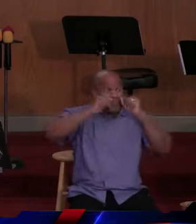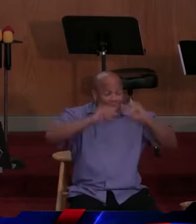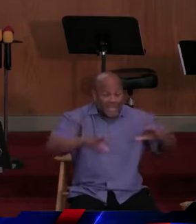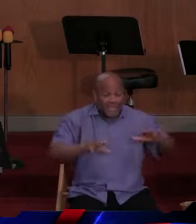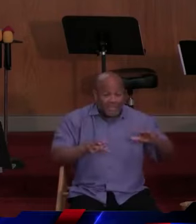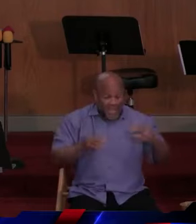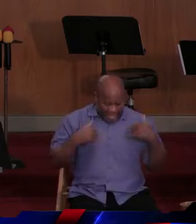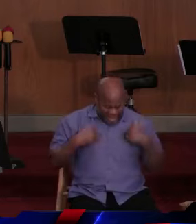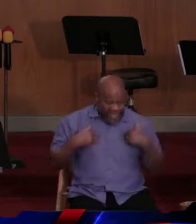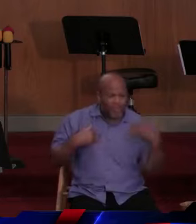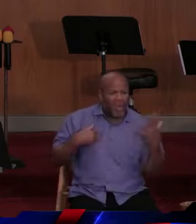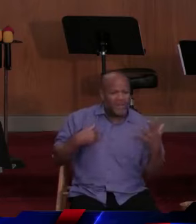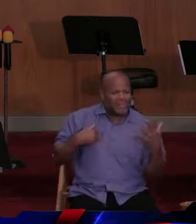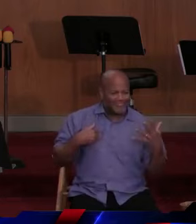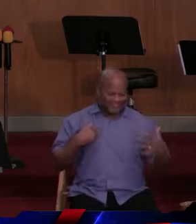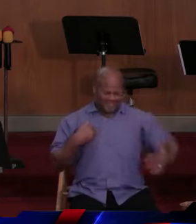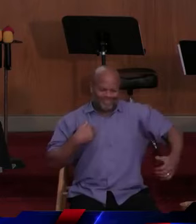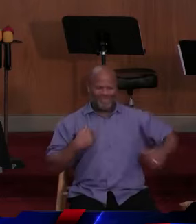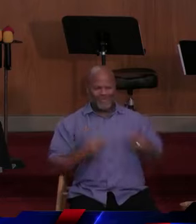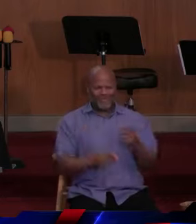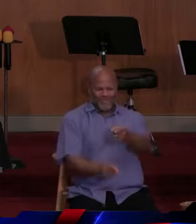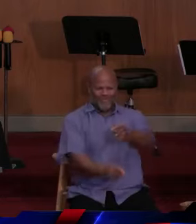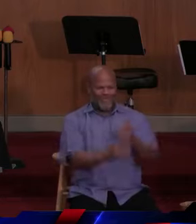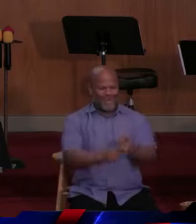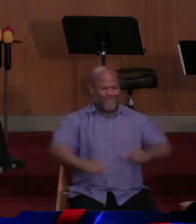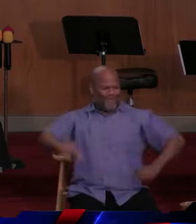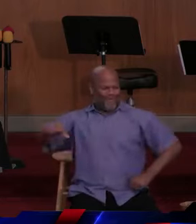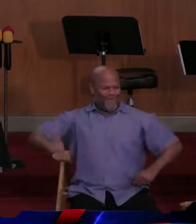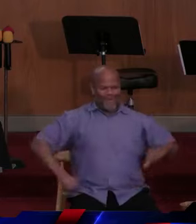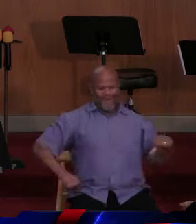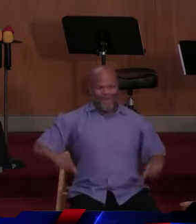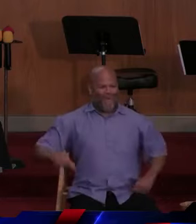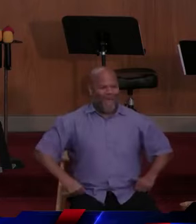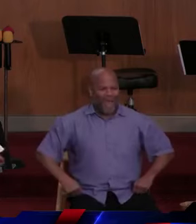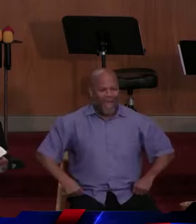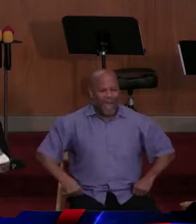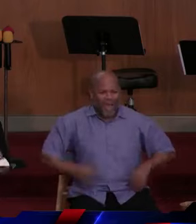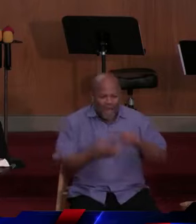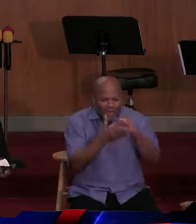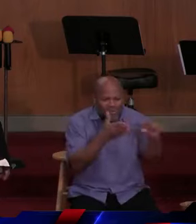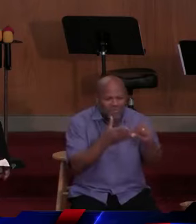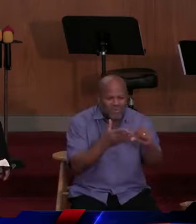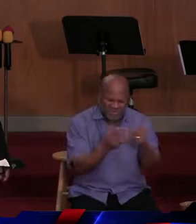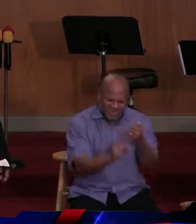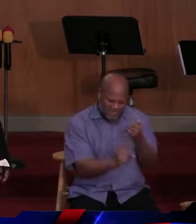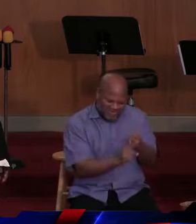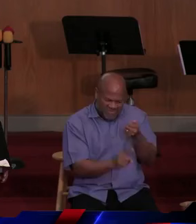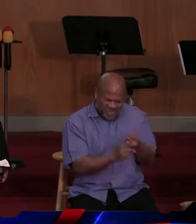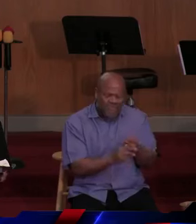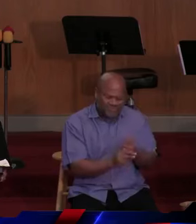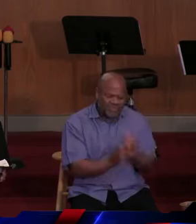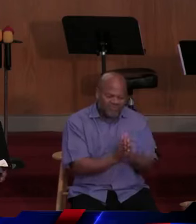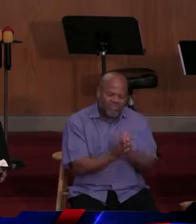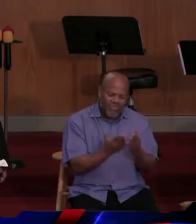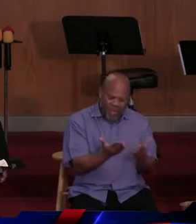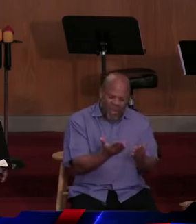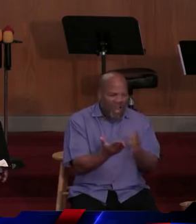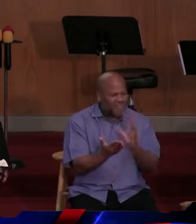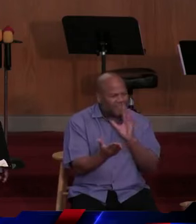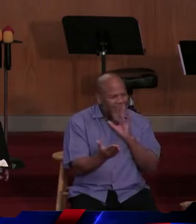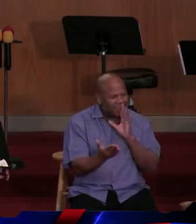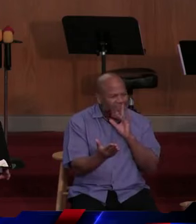actually have bragging rights. See, the scriptures will speak for themselves. But when you know